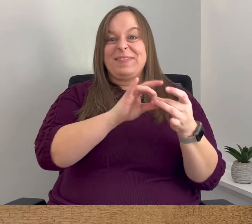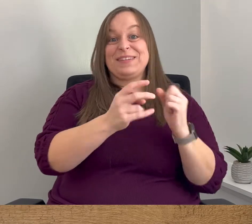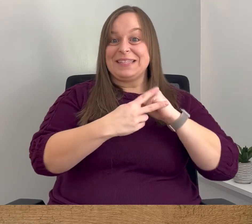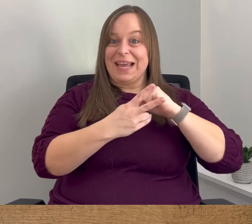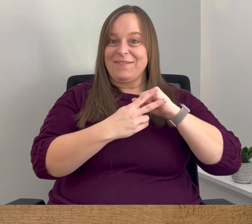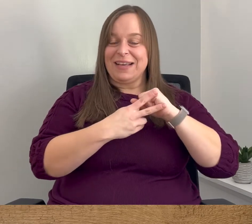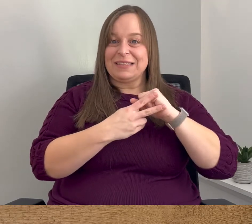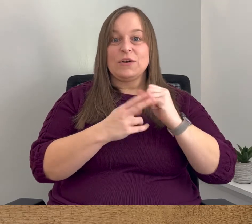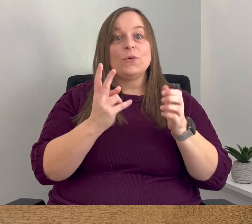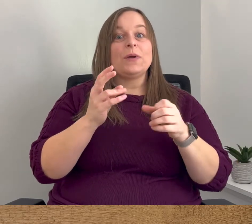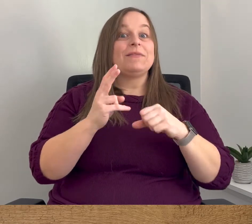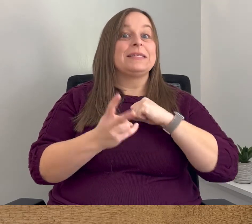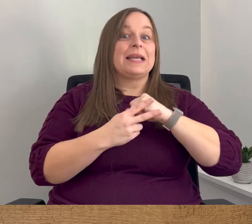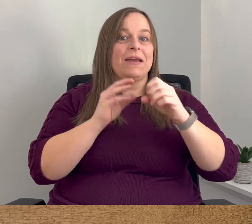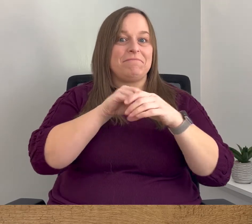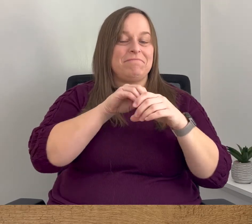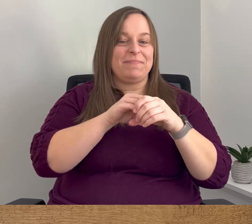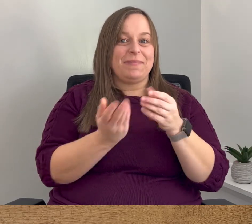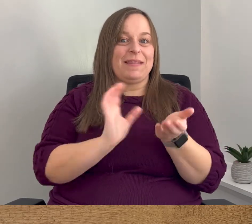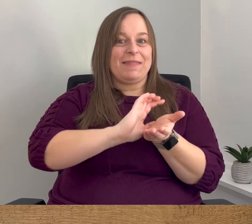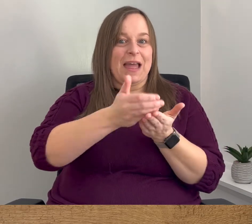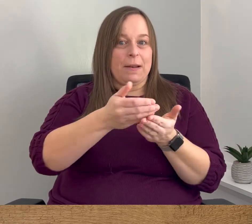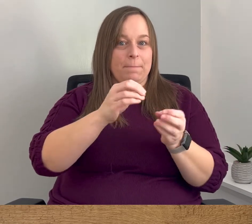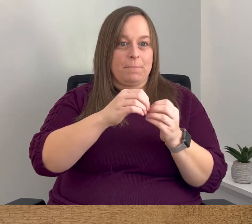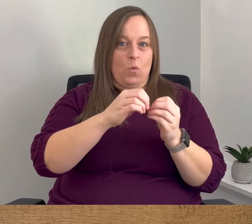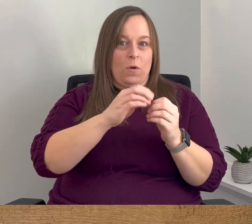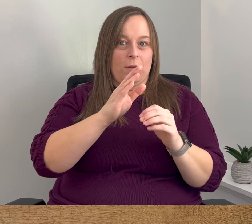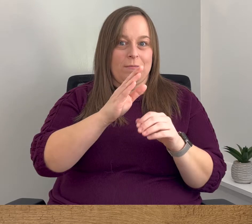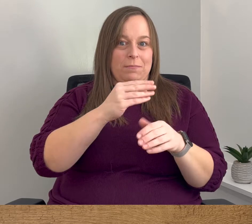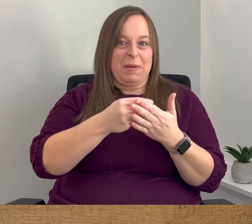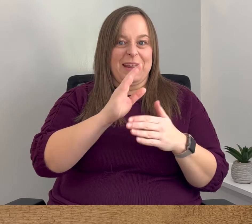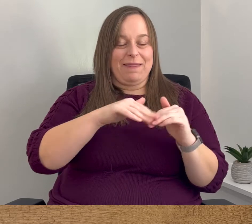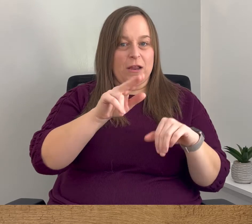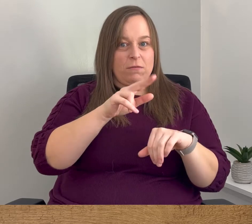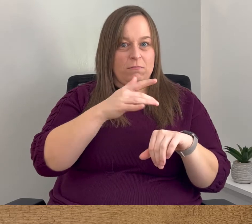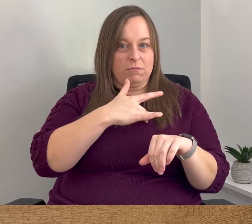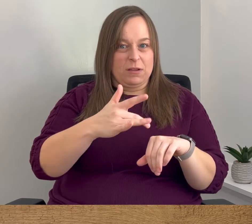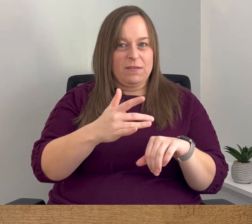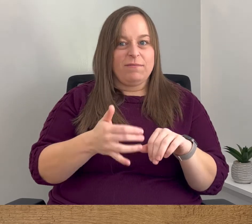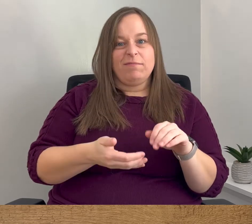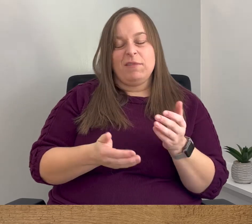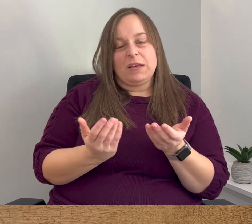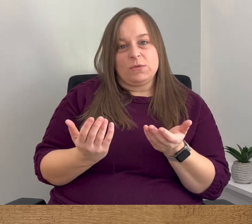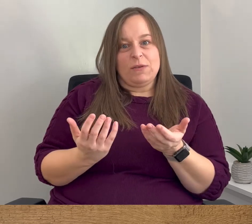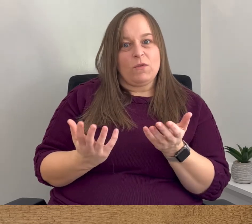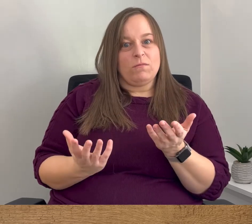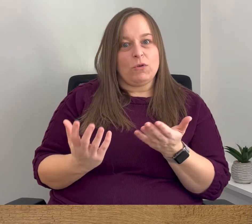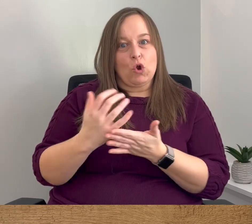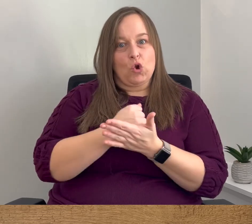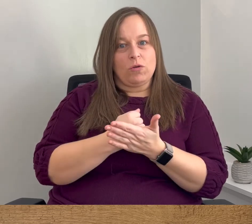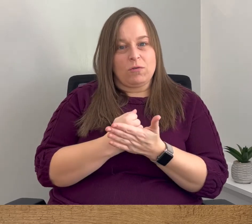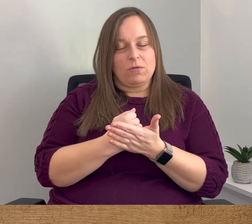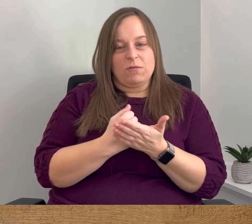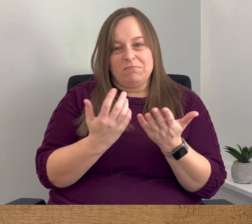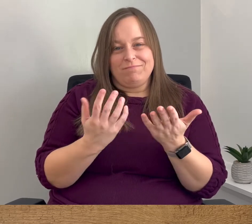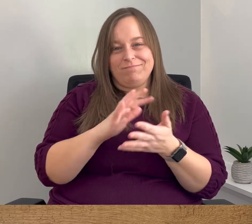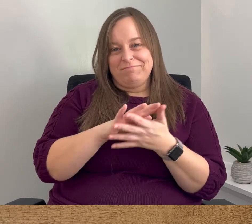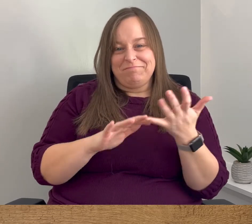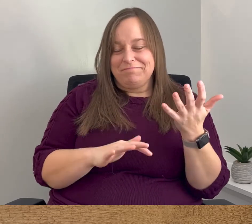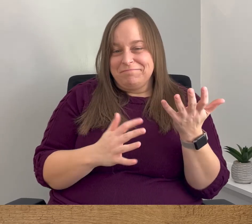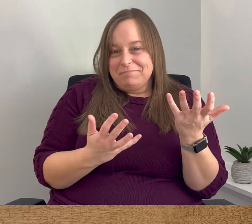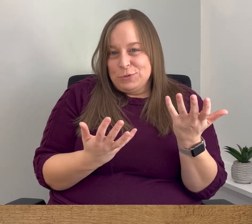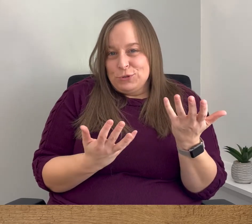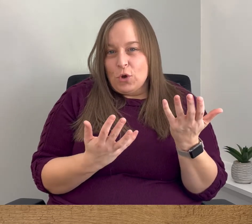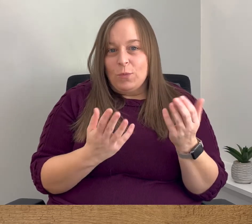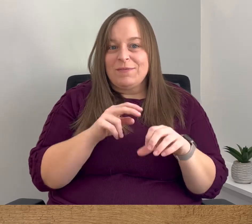is also connected with our savings. So we've saved a significant amount of money because of that high income this month with our